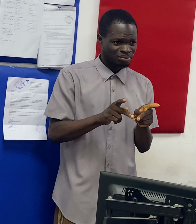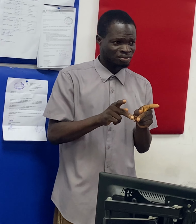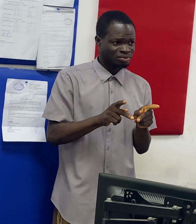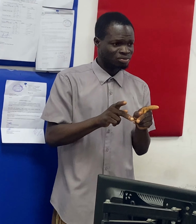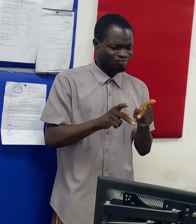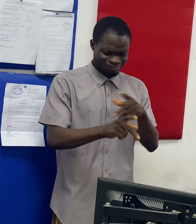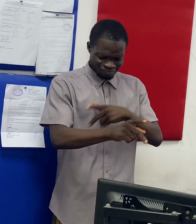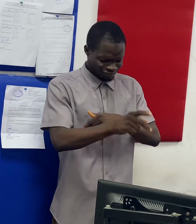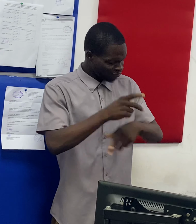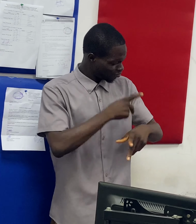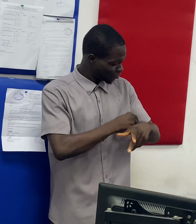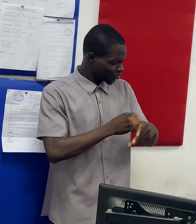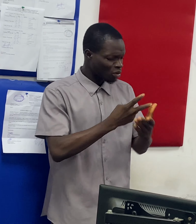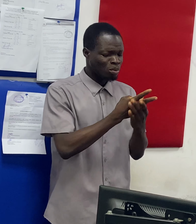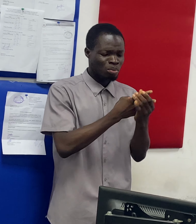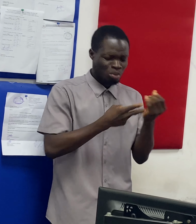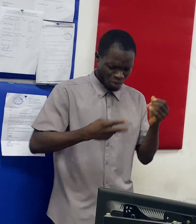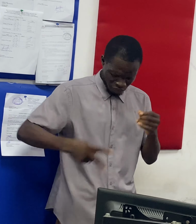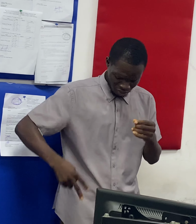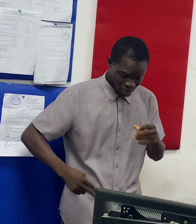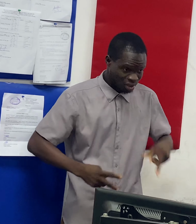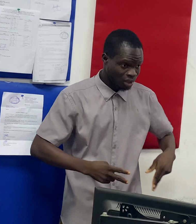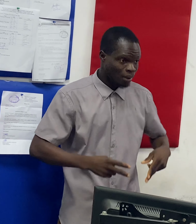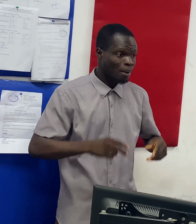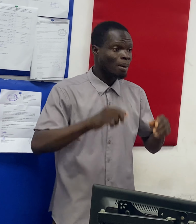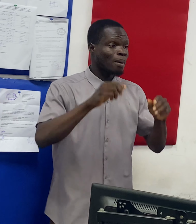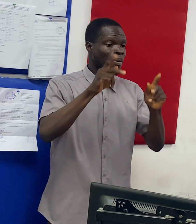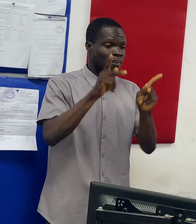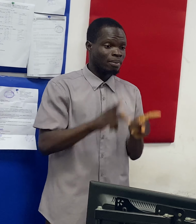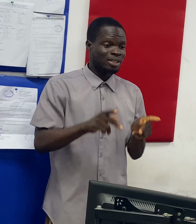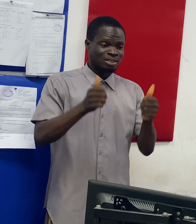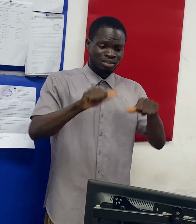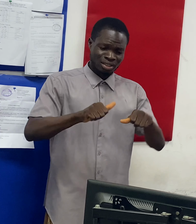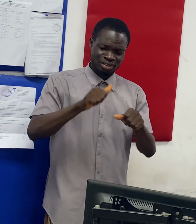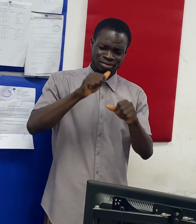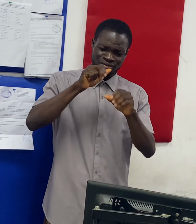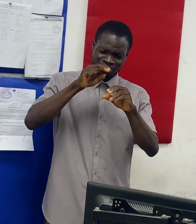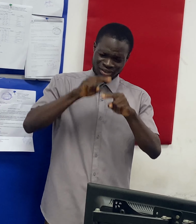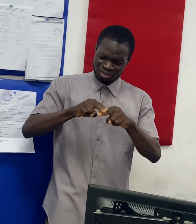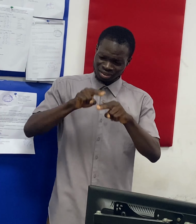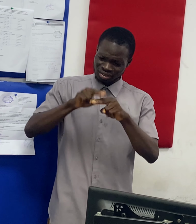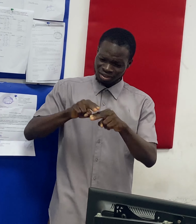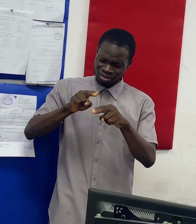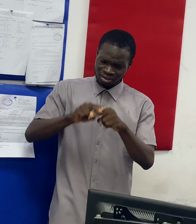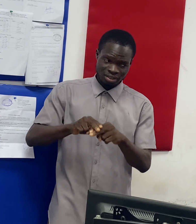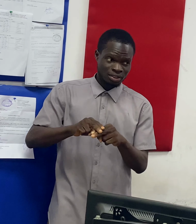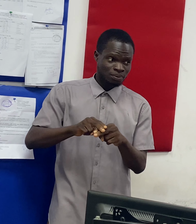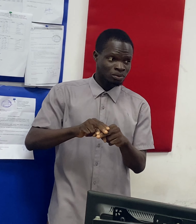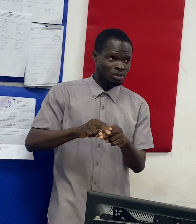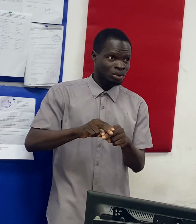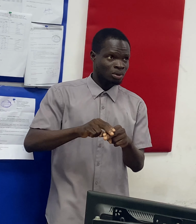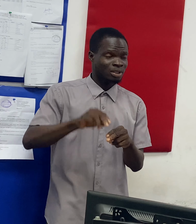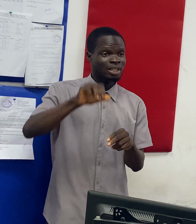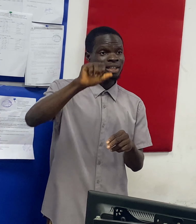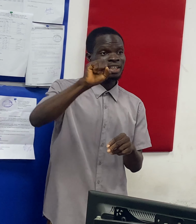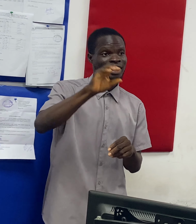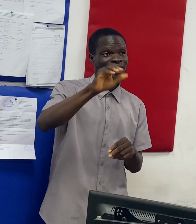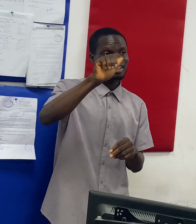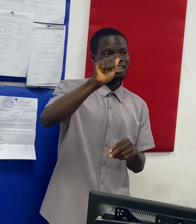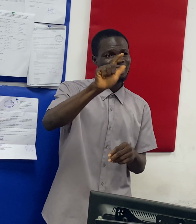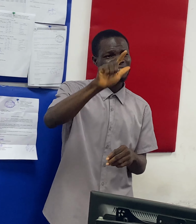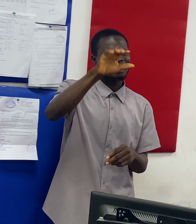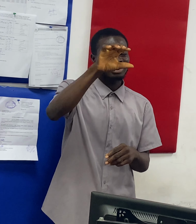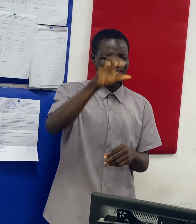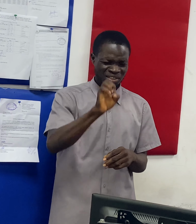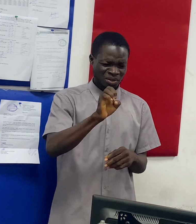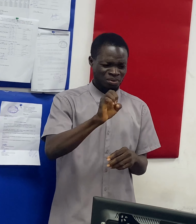Yes. The person can sit on it or be comfortable. How comfortable the person is, we only need the weight of